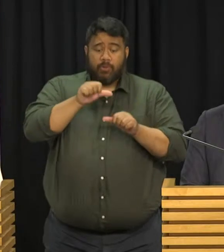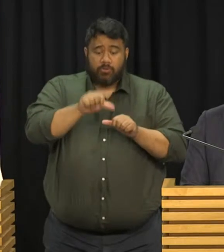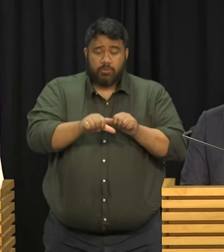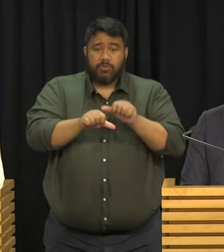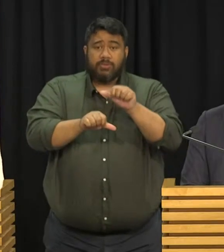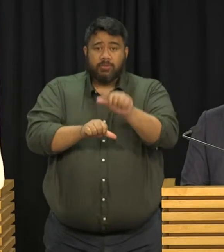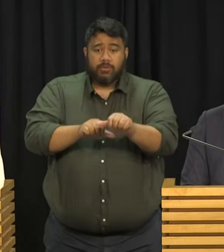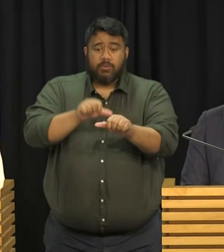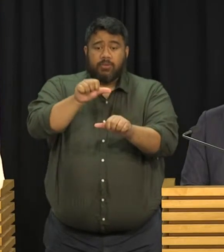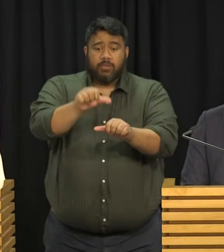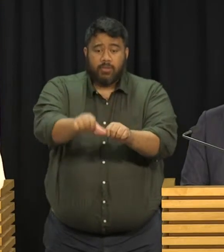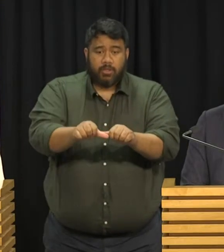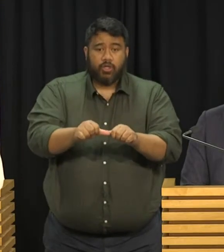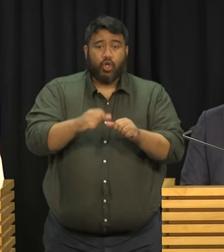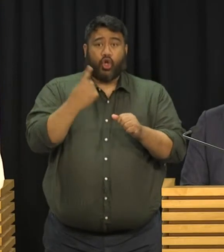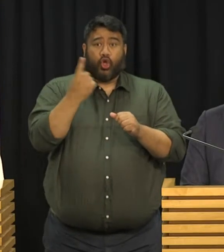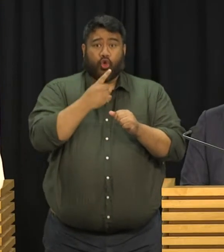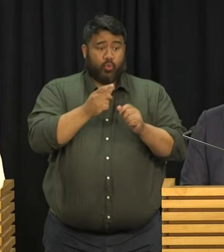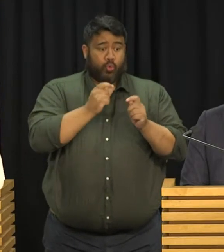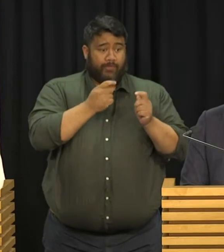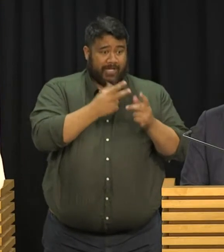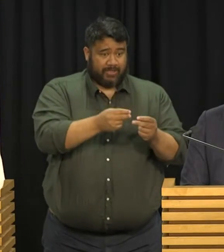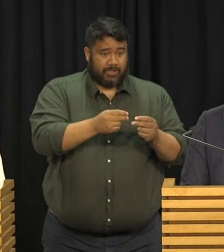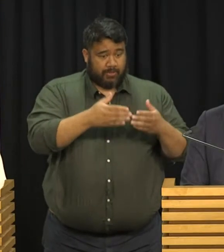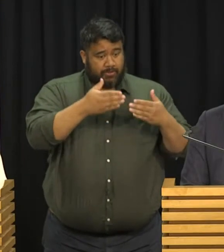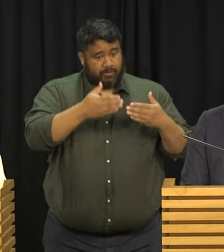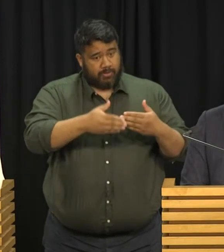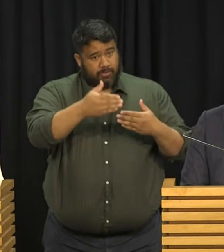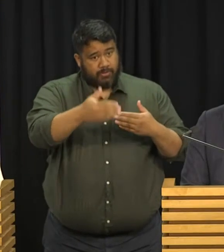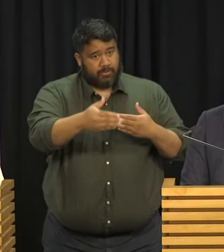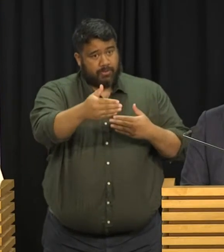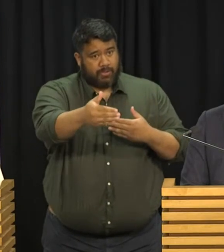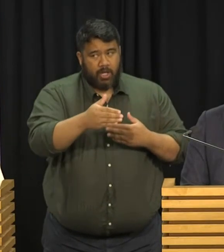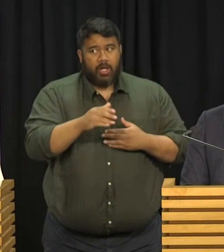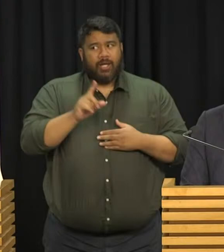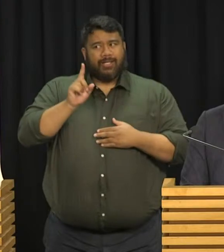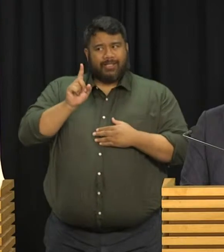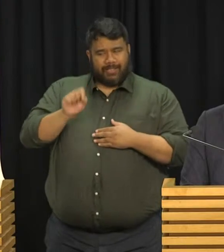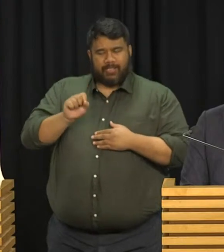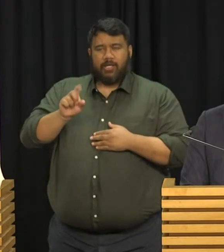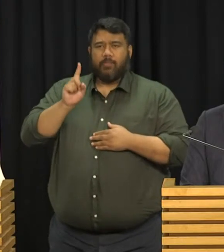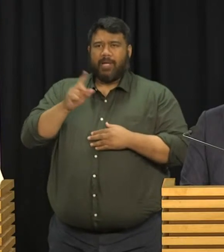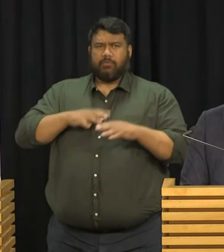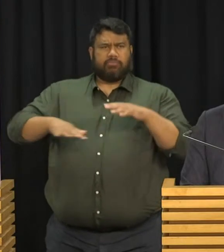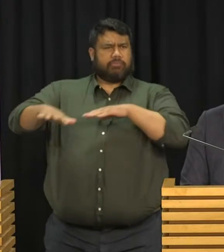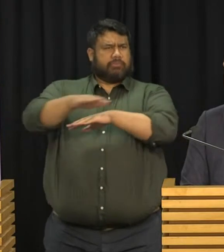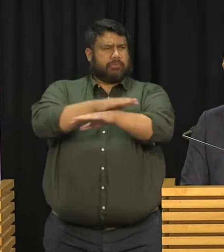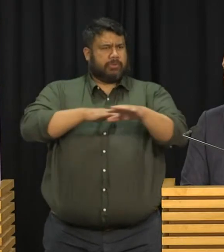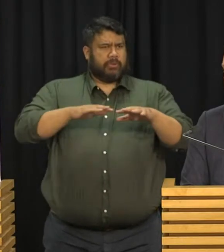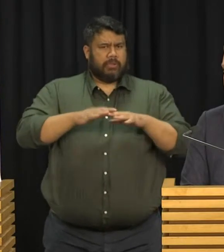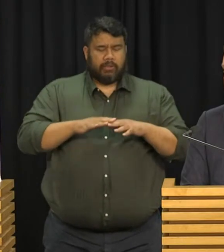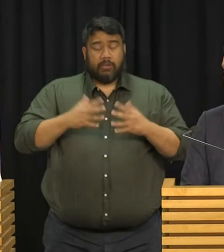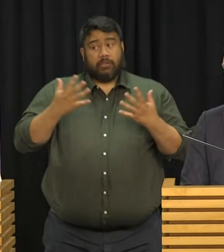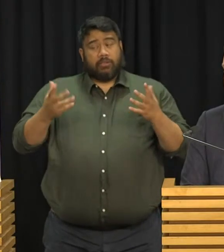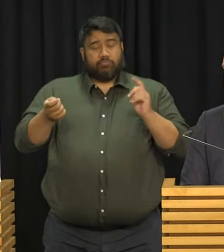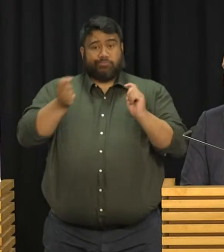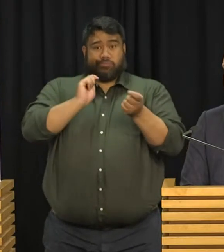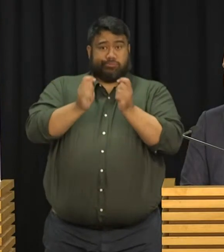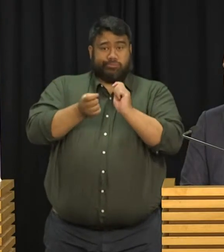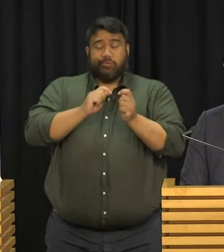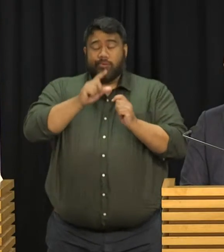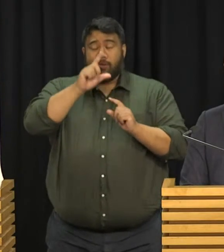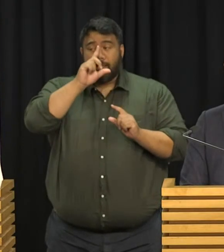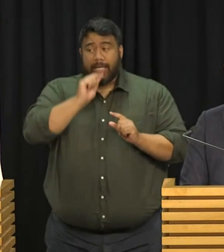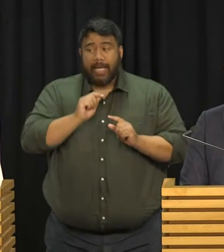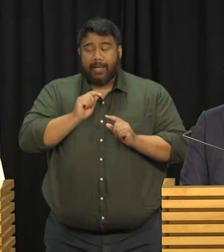But what we've really been focused on is making sure that even in this really uncertain environment where to be clear, we're not dealing with a